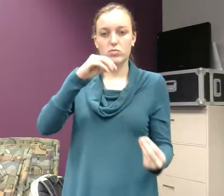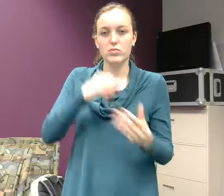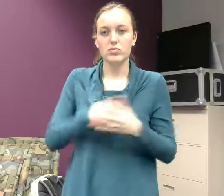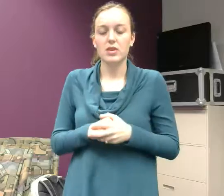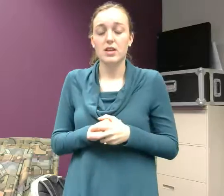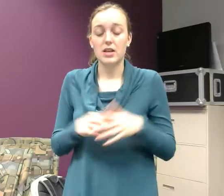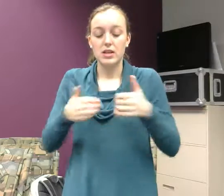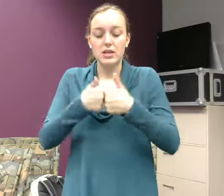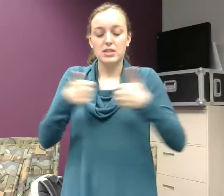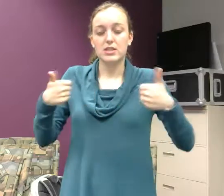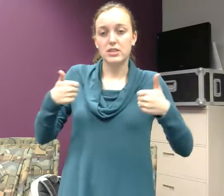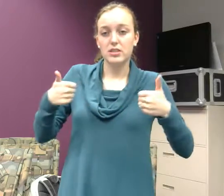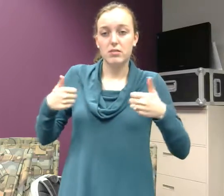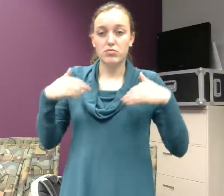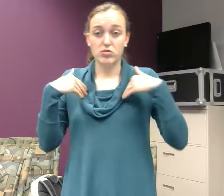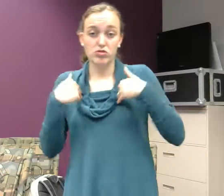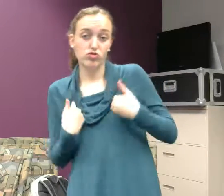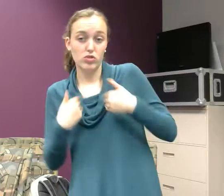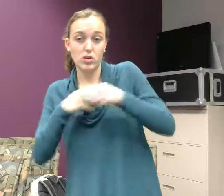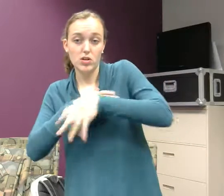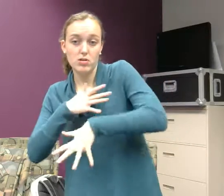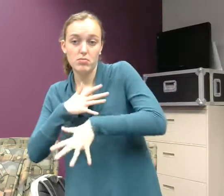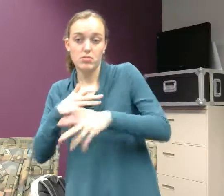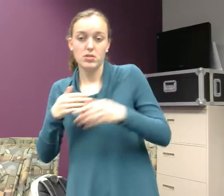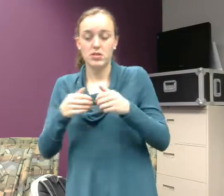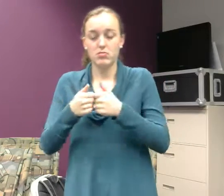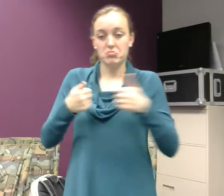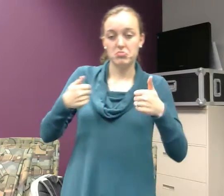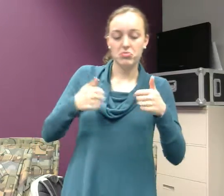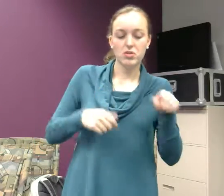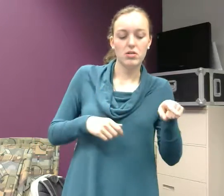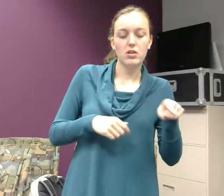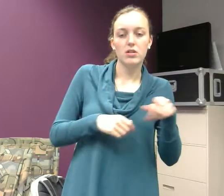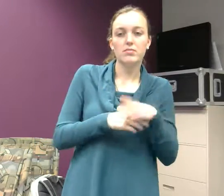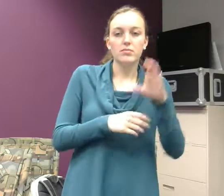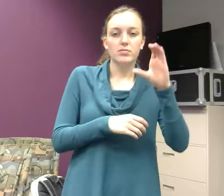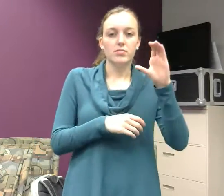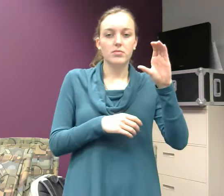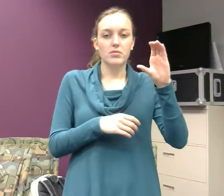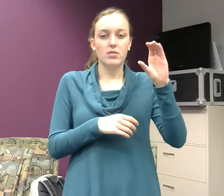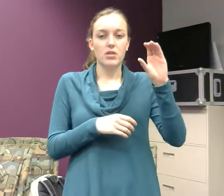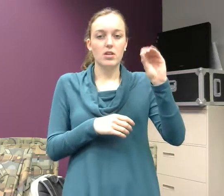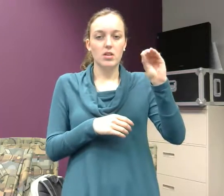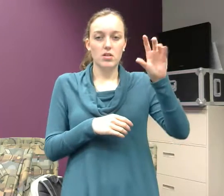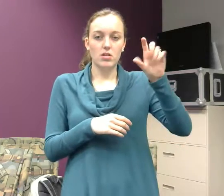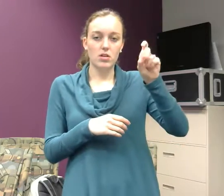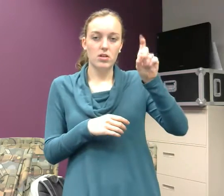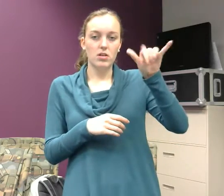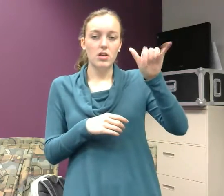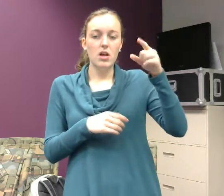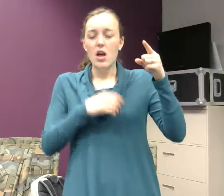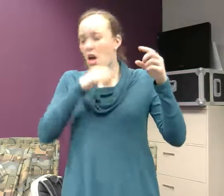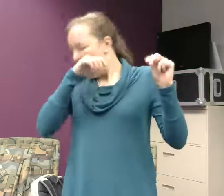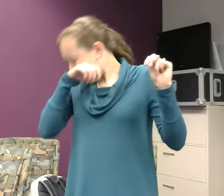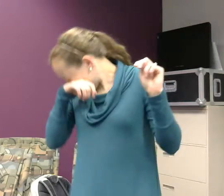has oxygen in it isn't mixed with the blood that has carbon dioxide in it. So they keep the blood